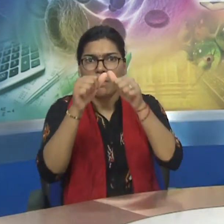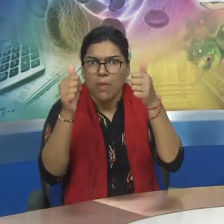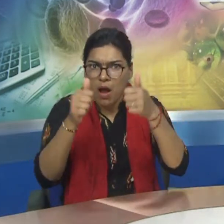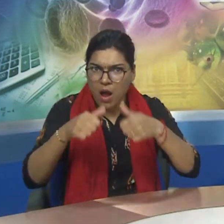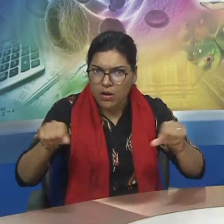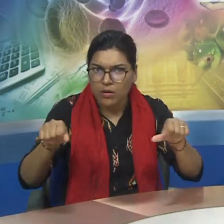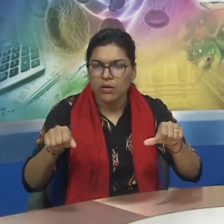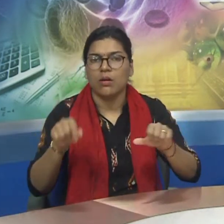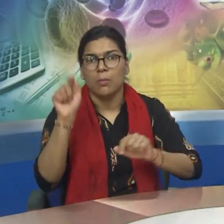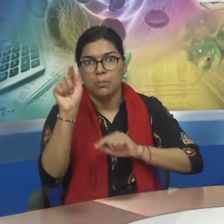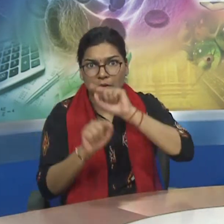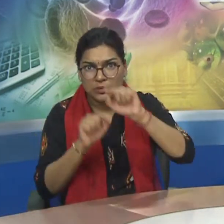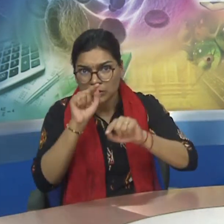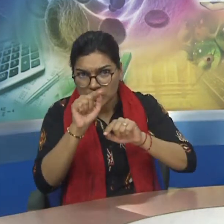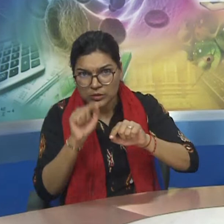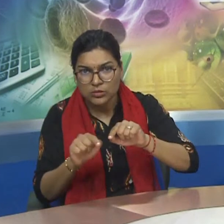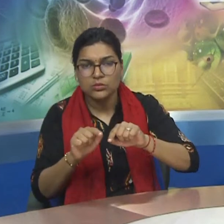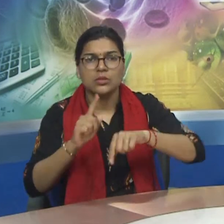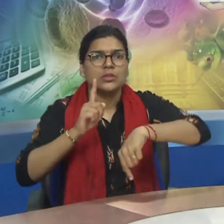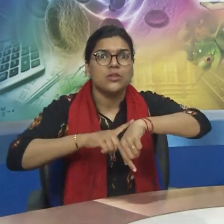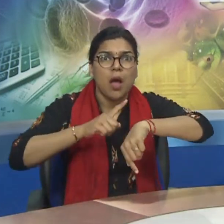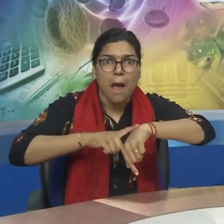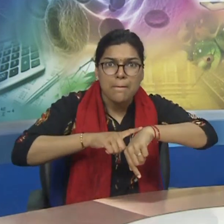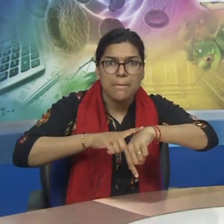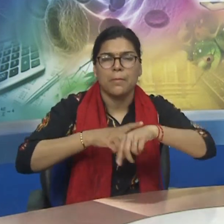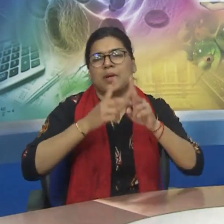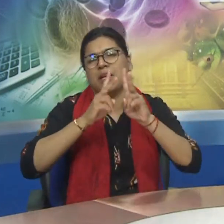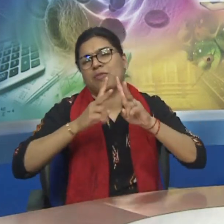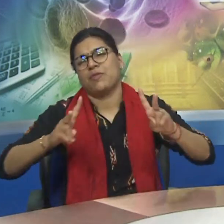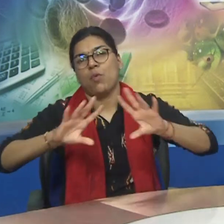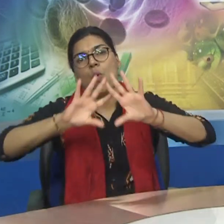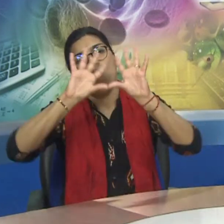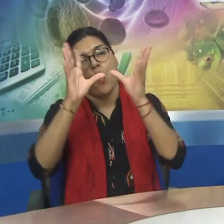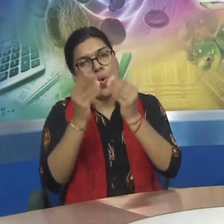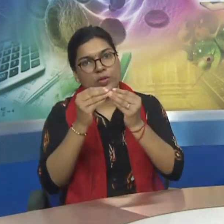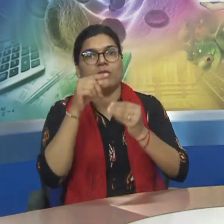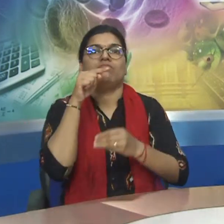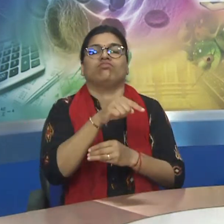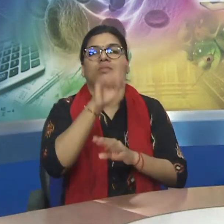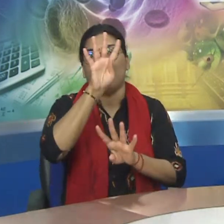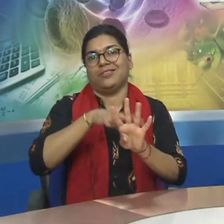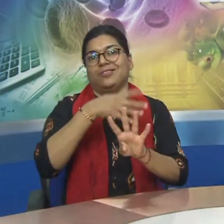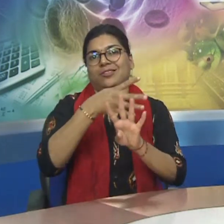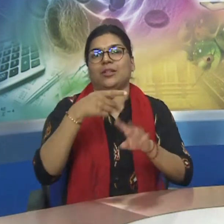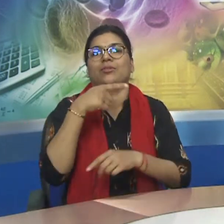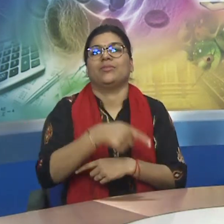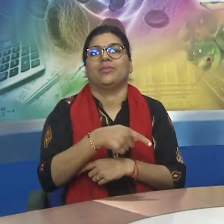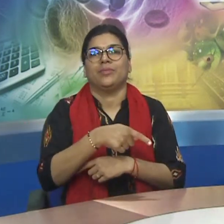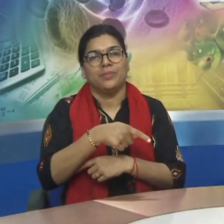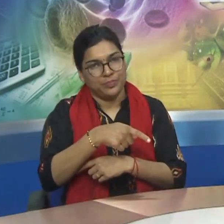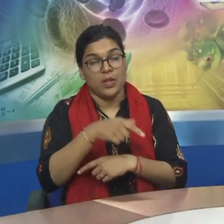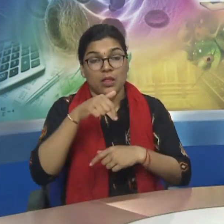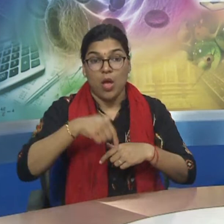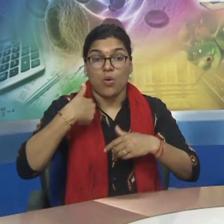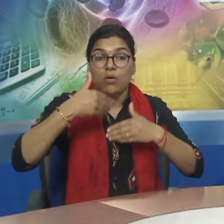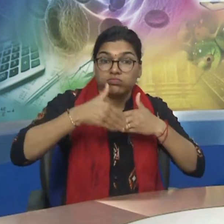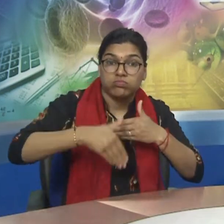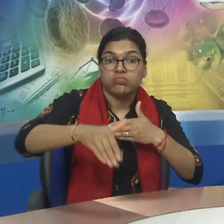We all know that basics of mathematics, plus, minus, division, multiply, all these are the basics of